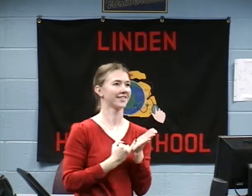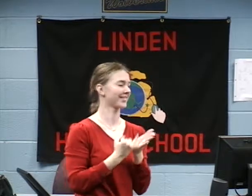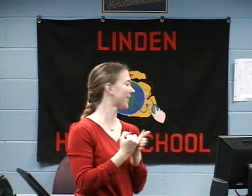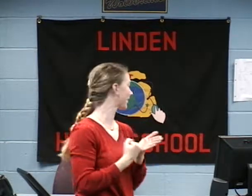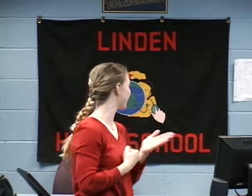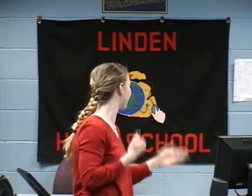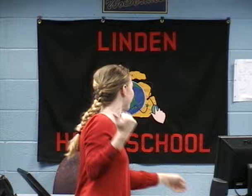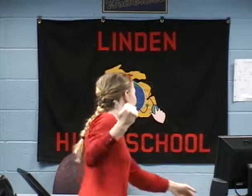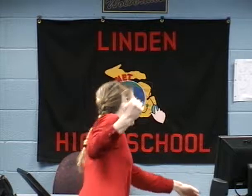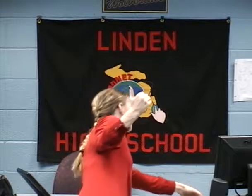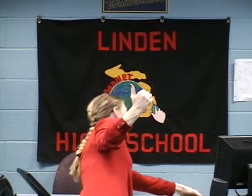Gotta fill it.